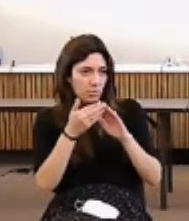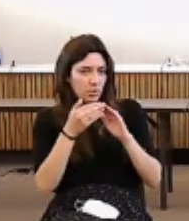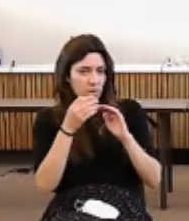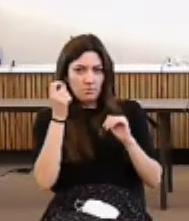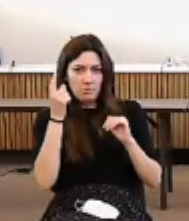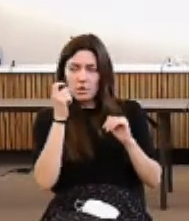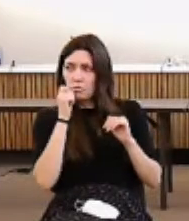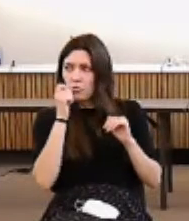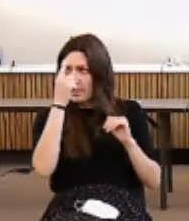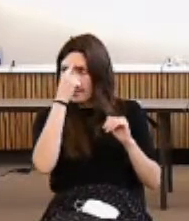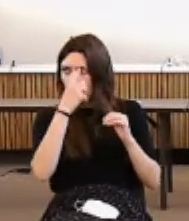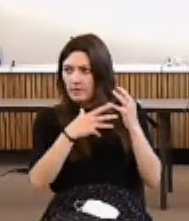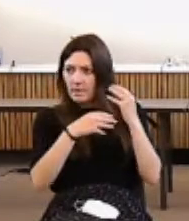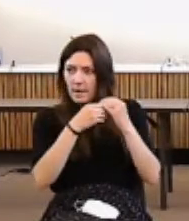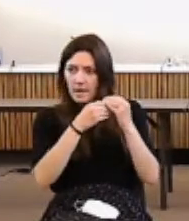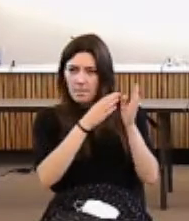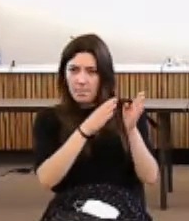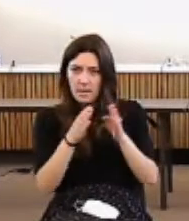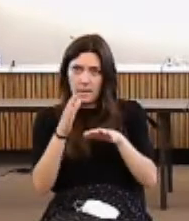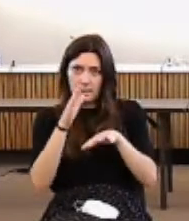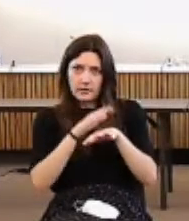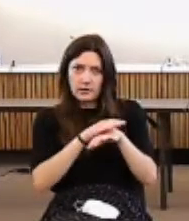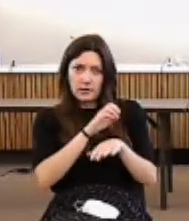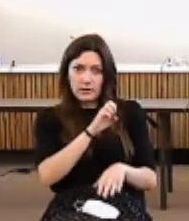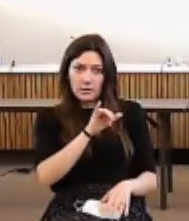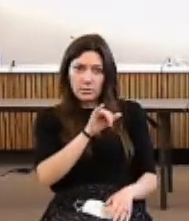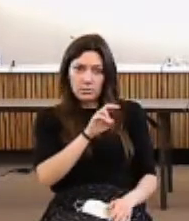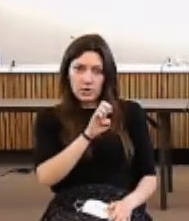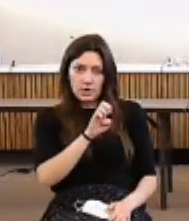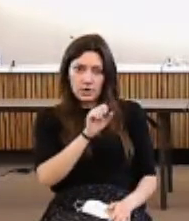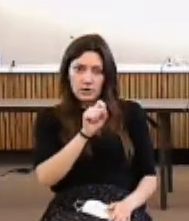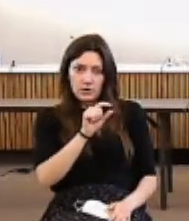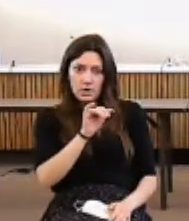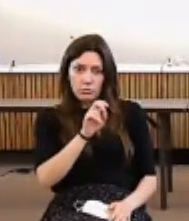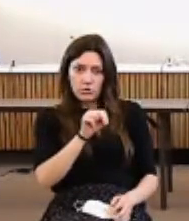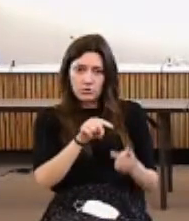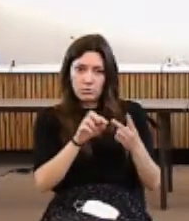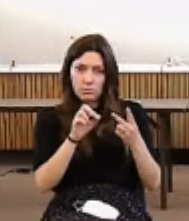plans for sidewalks along Erie Station or Middle.